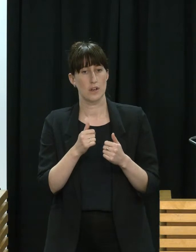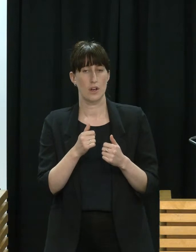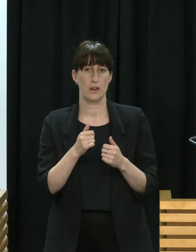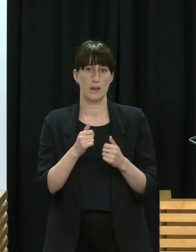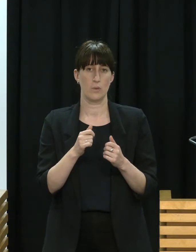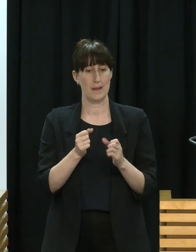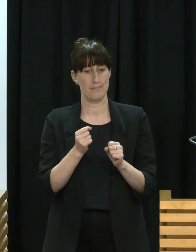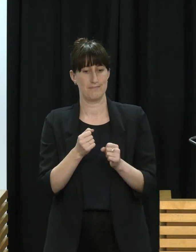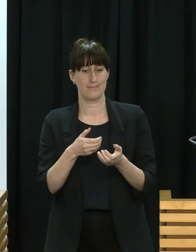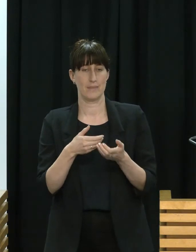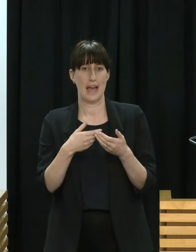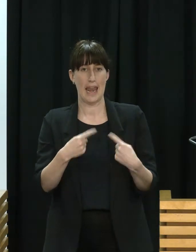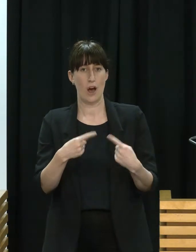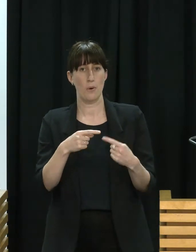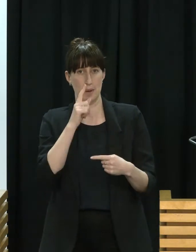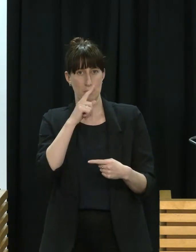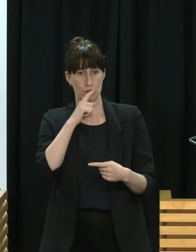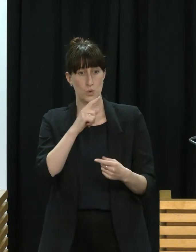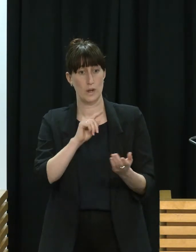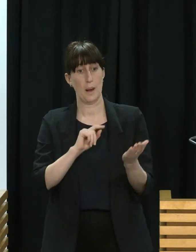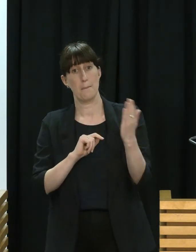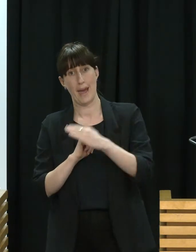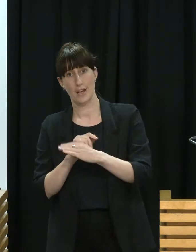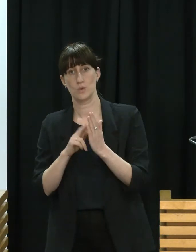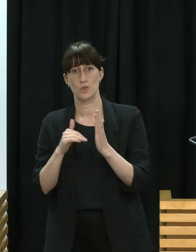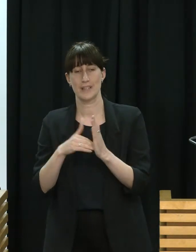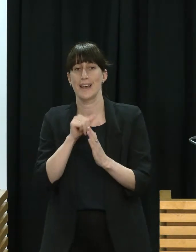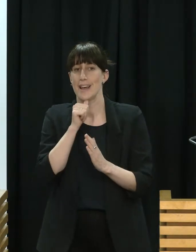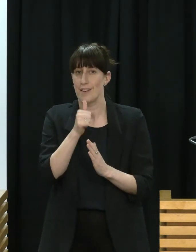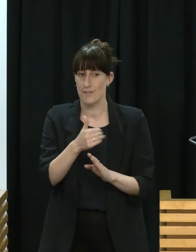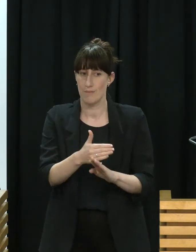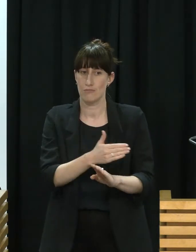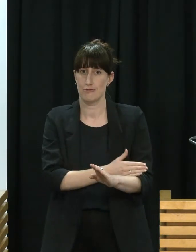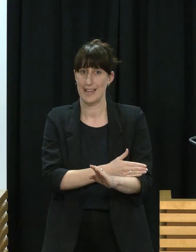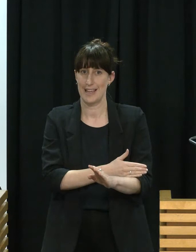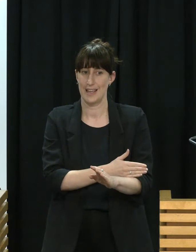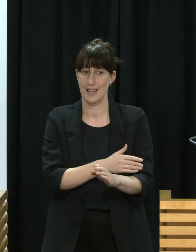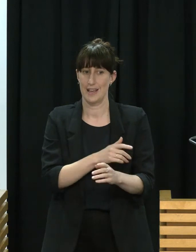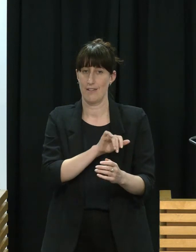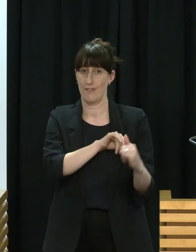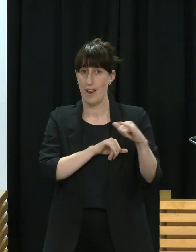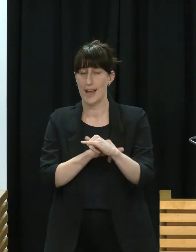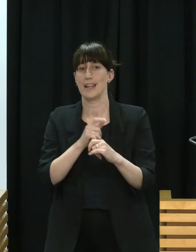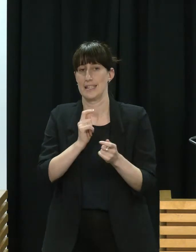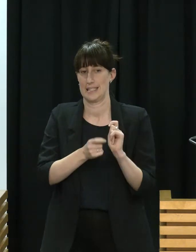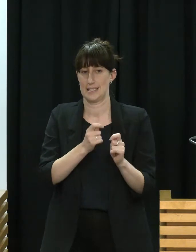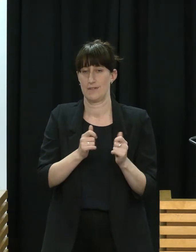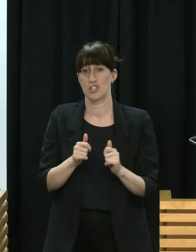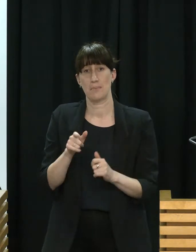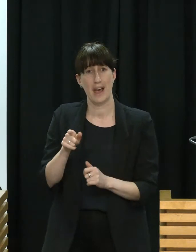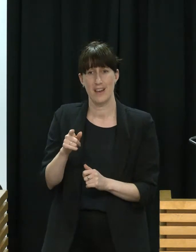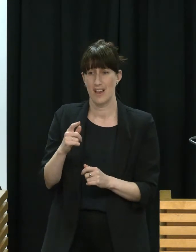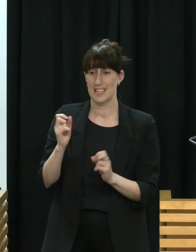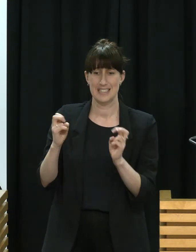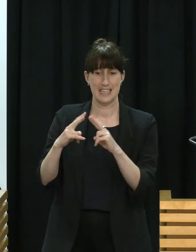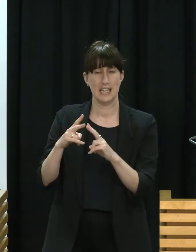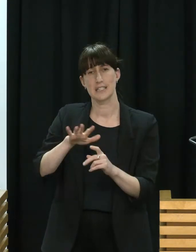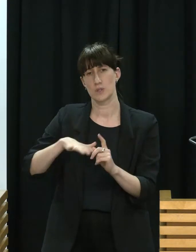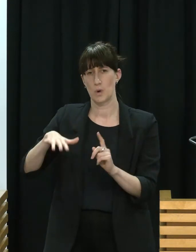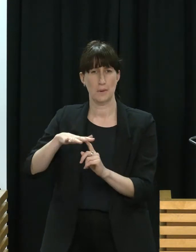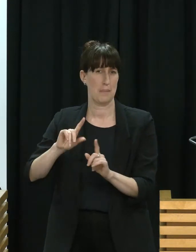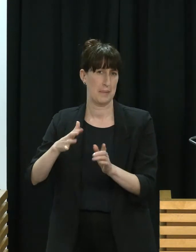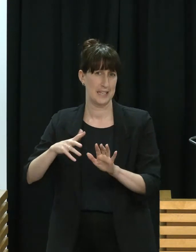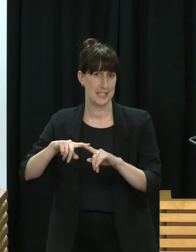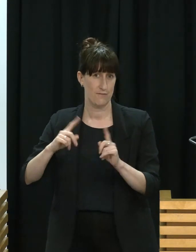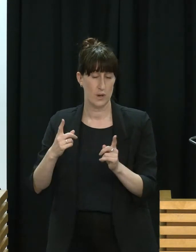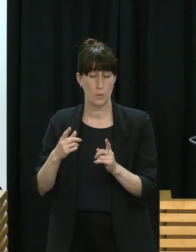test. I couldn't guarantee that will be the same for New South Wales because their situation might be different to the one Victoria found itself in. So we're working